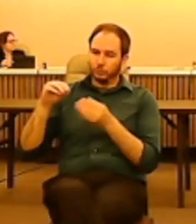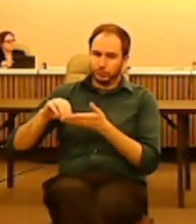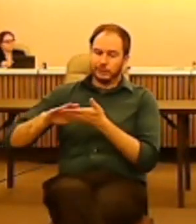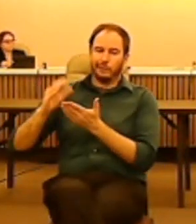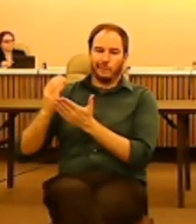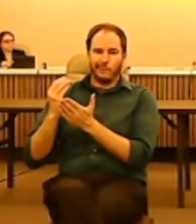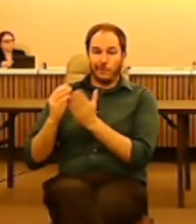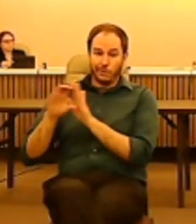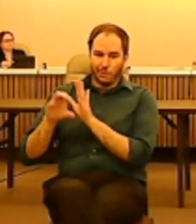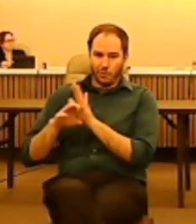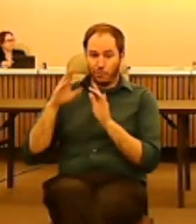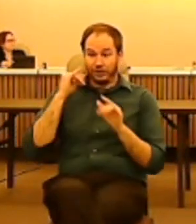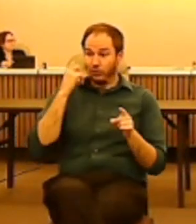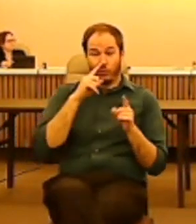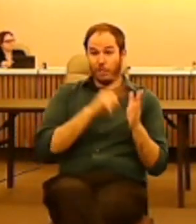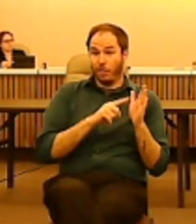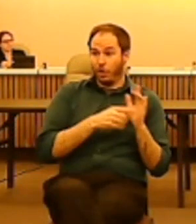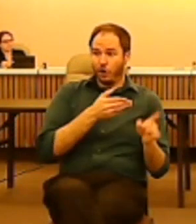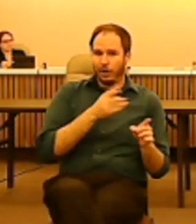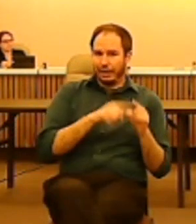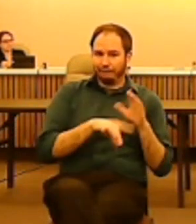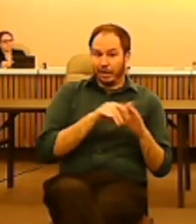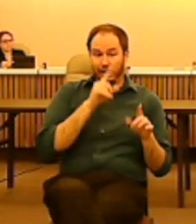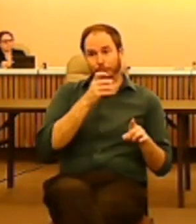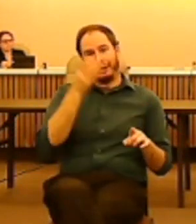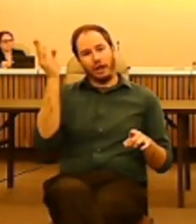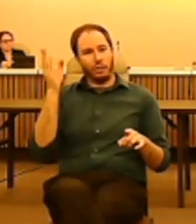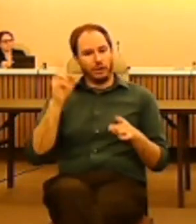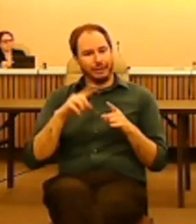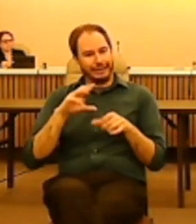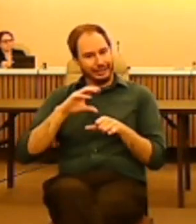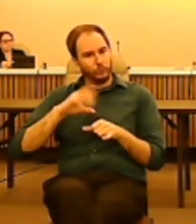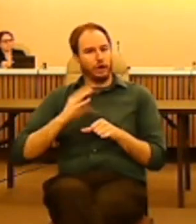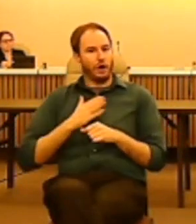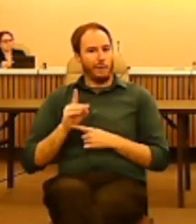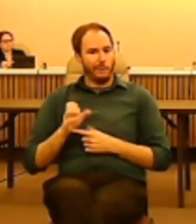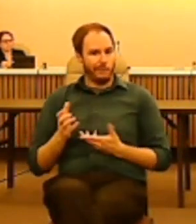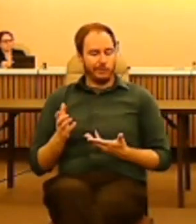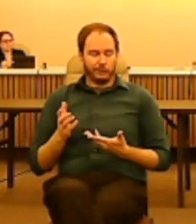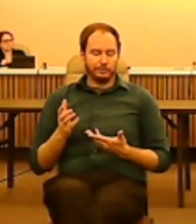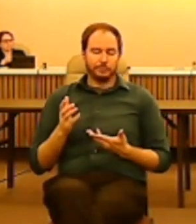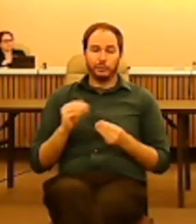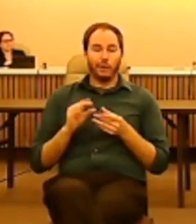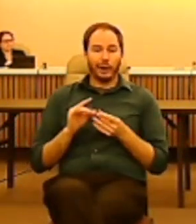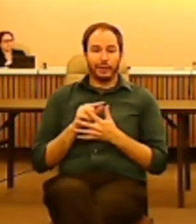you can't find that information and it should be out there. So Yeah. it's true. Any further